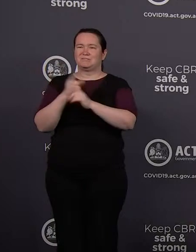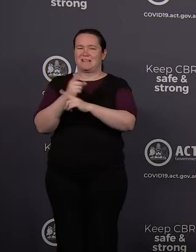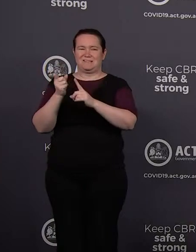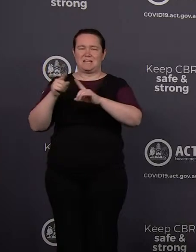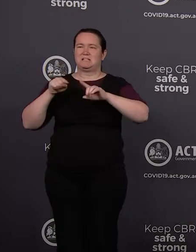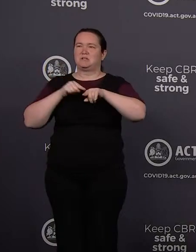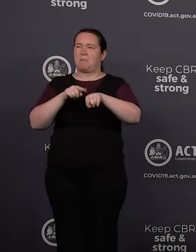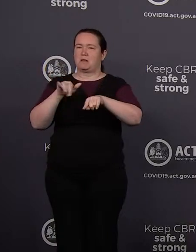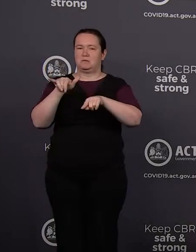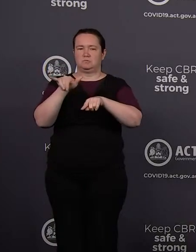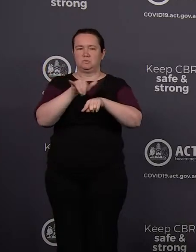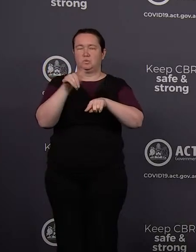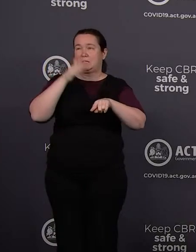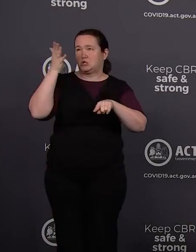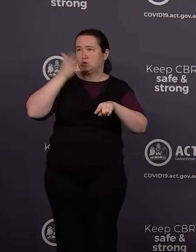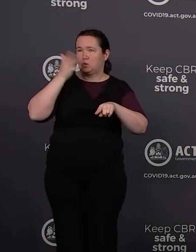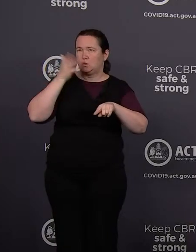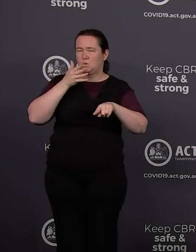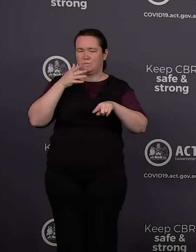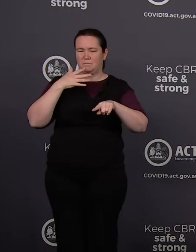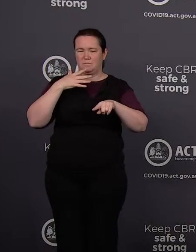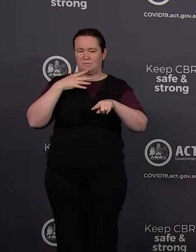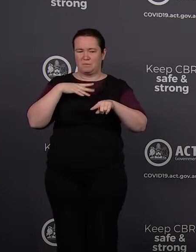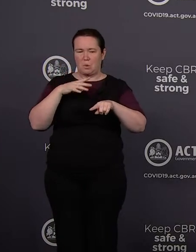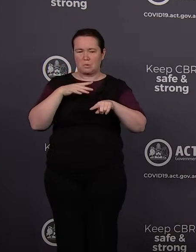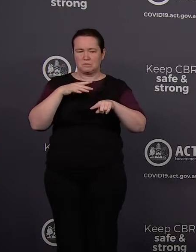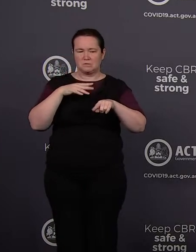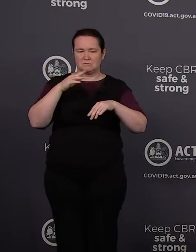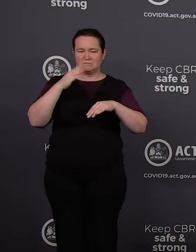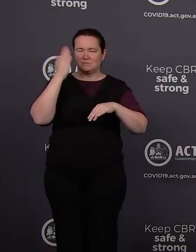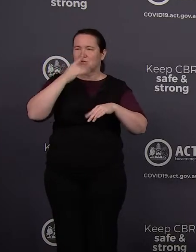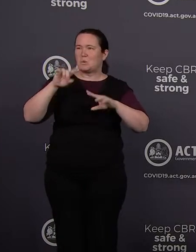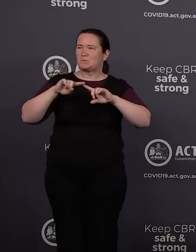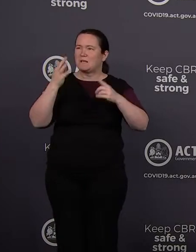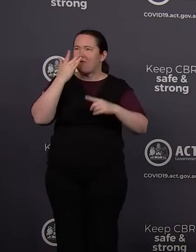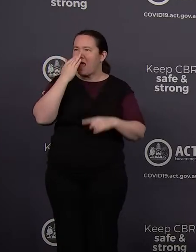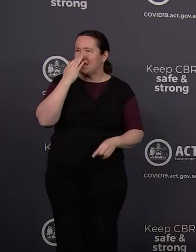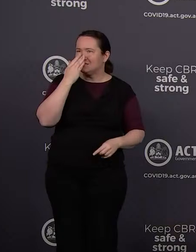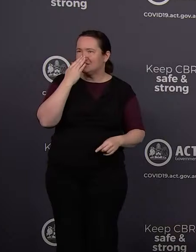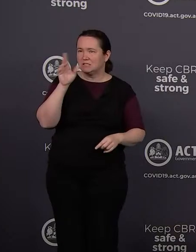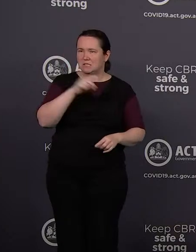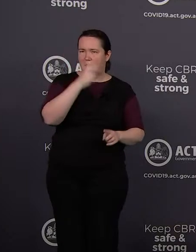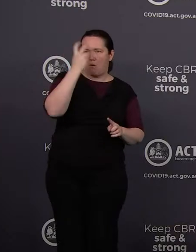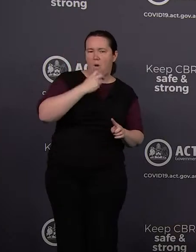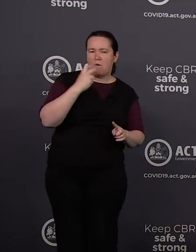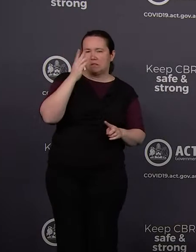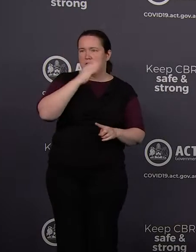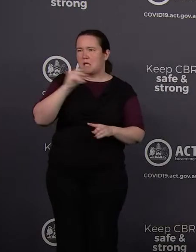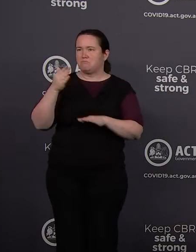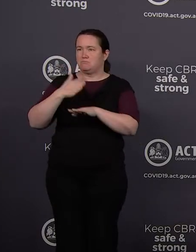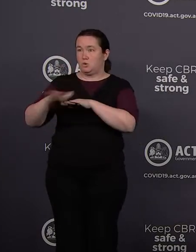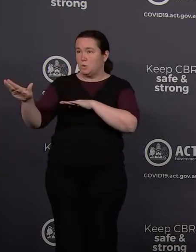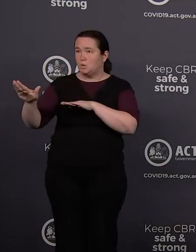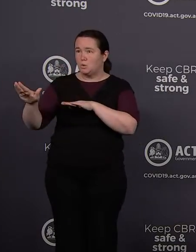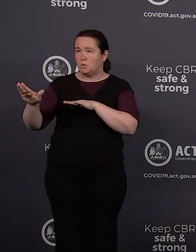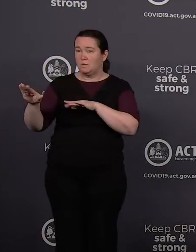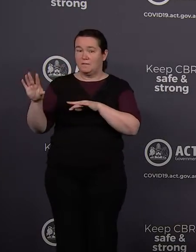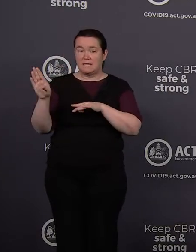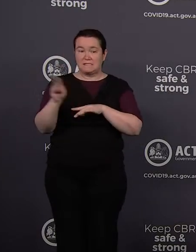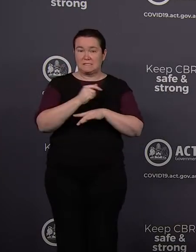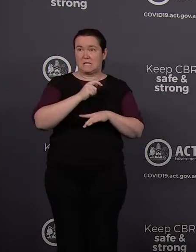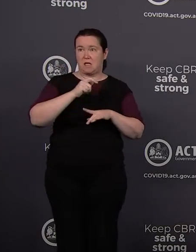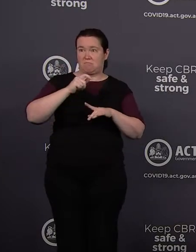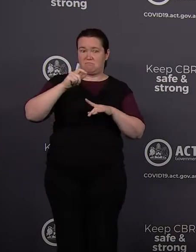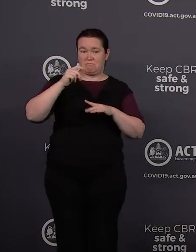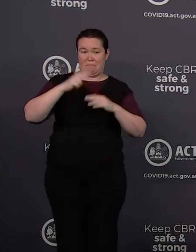that are of various vintages. It's hard as it could be to believe, there are school buildings in Canberra